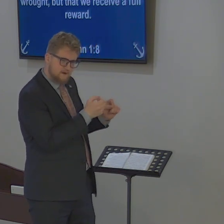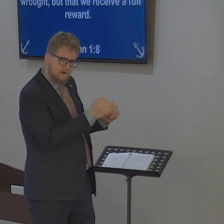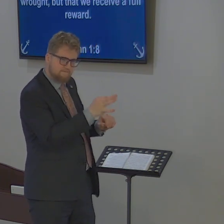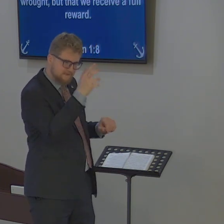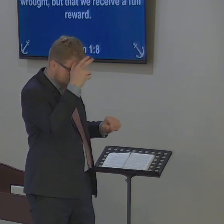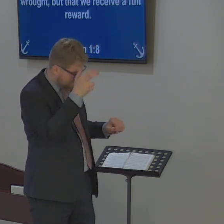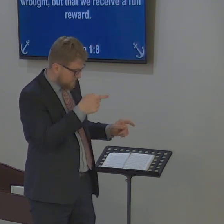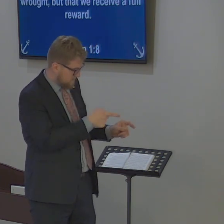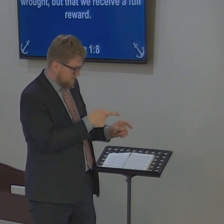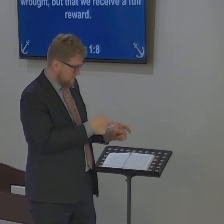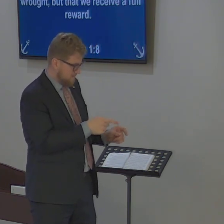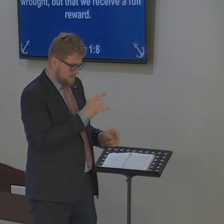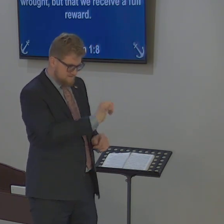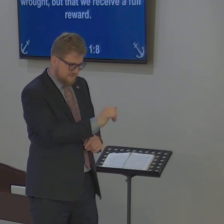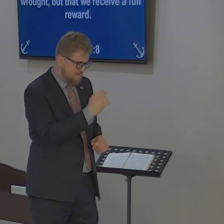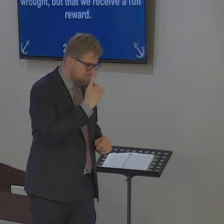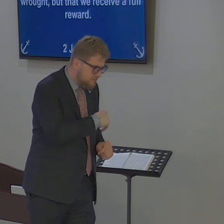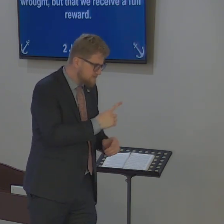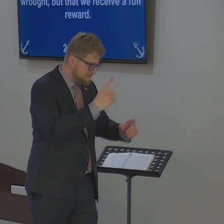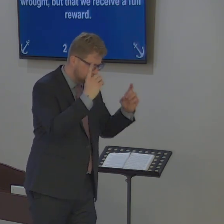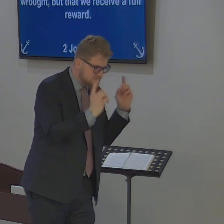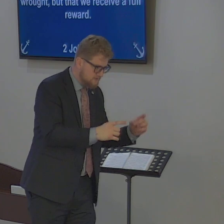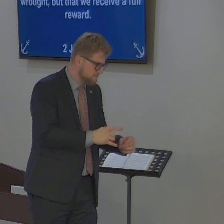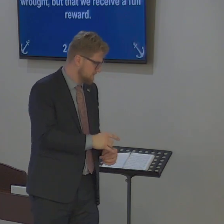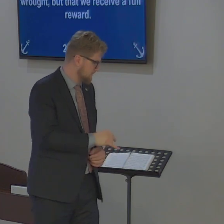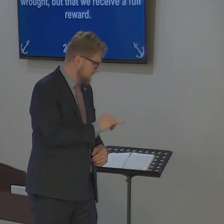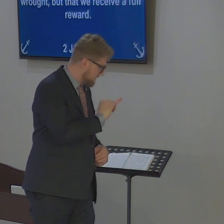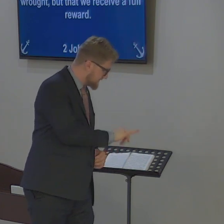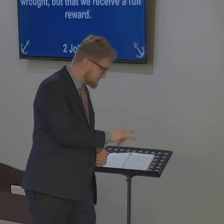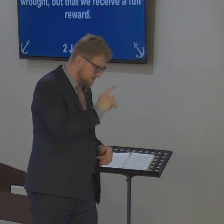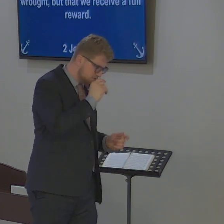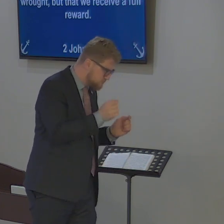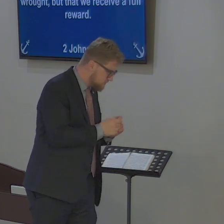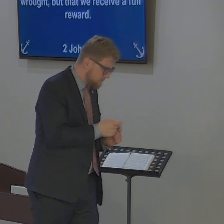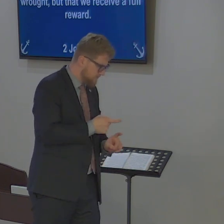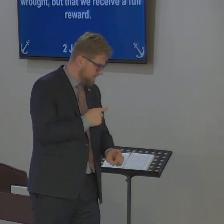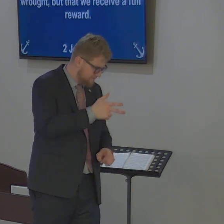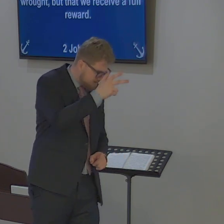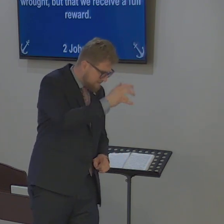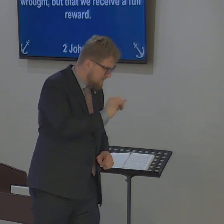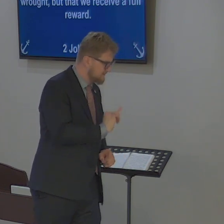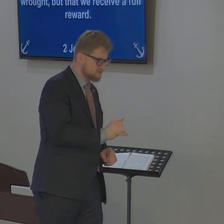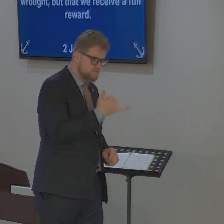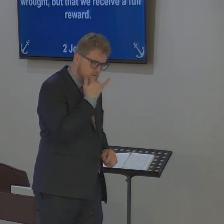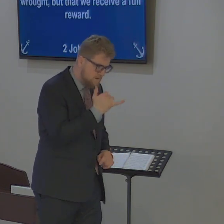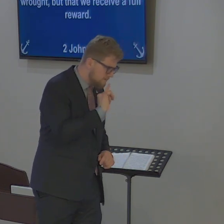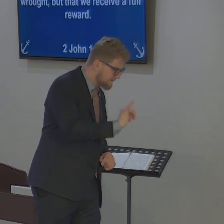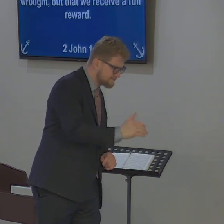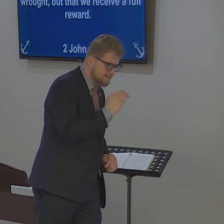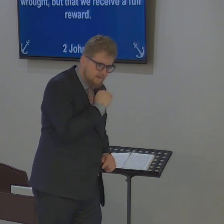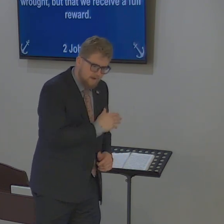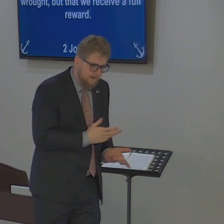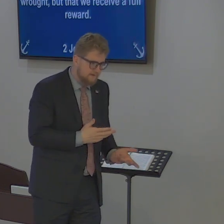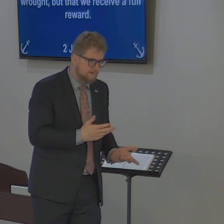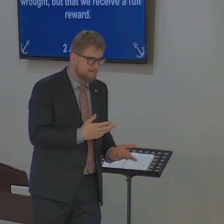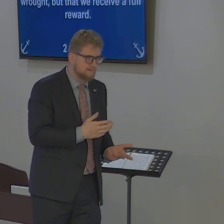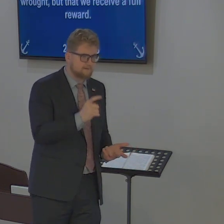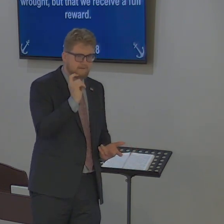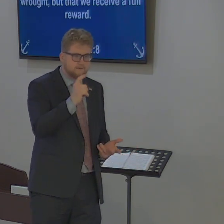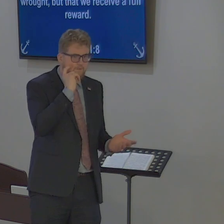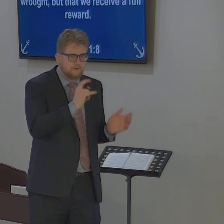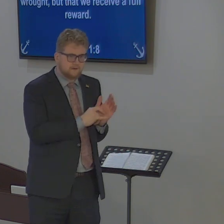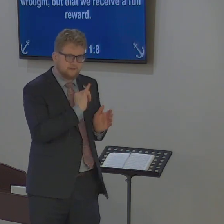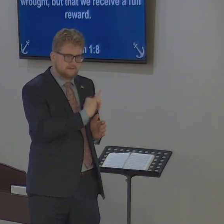recognize the false doctrine? Are you able to recognize the deceptions of the devil that want to pull you down to keep you from moving